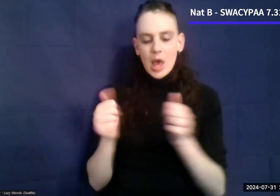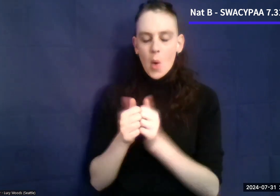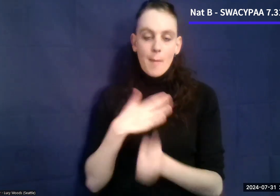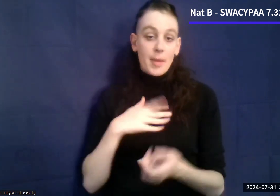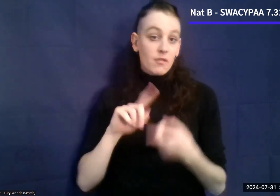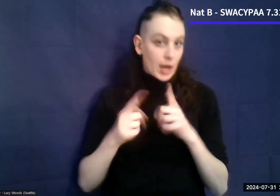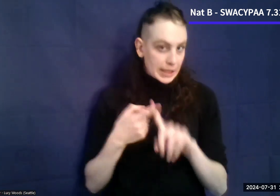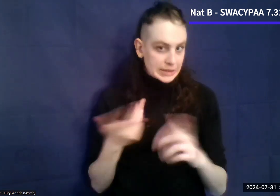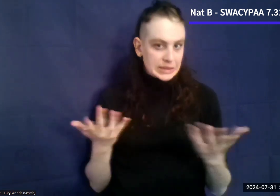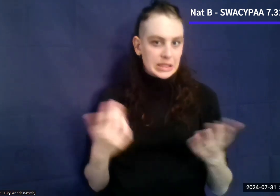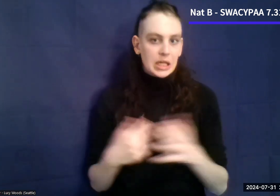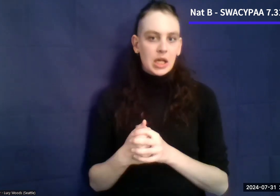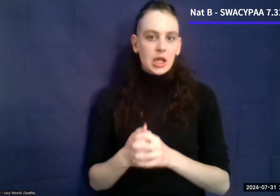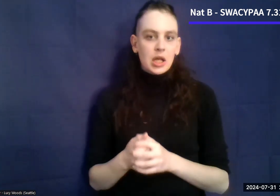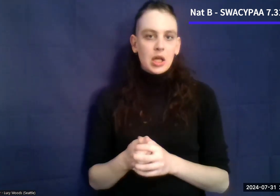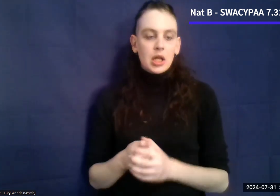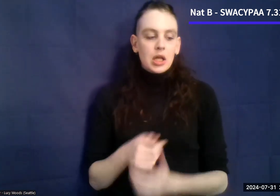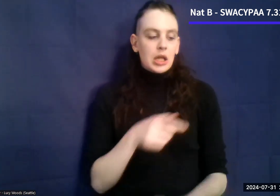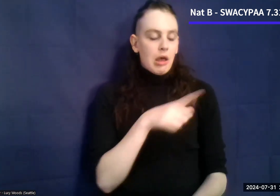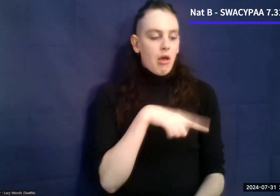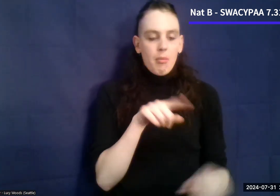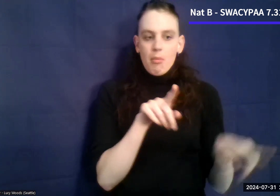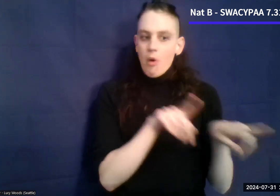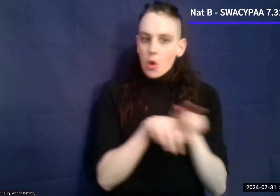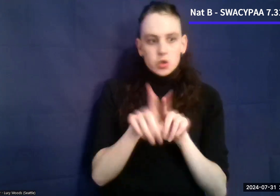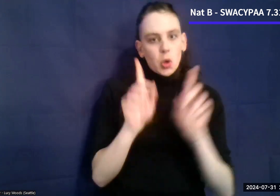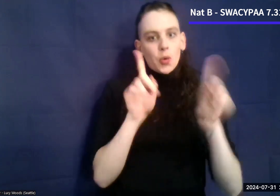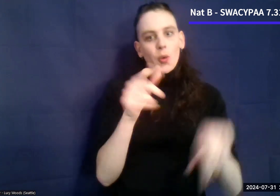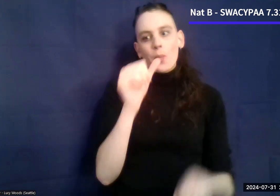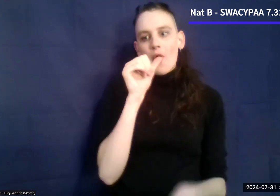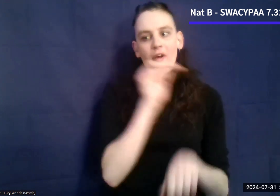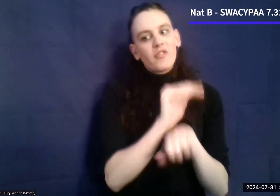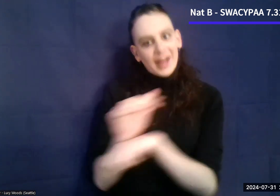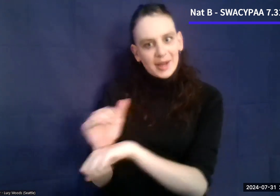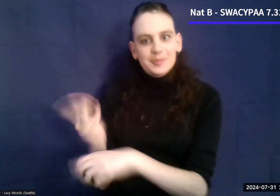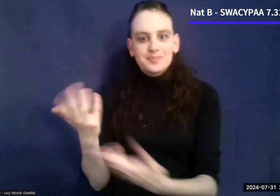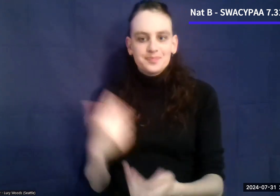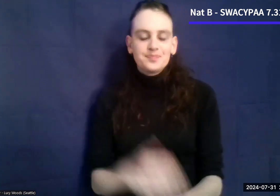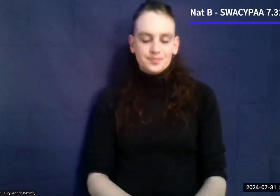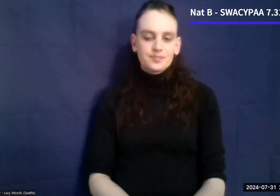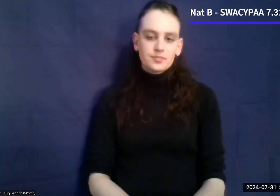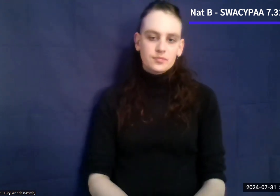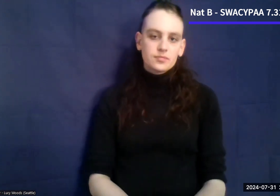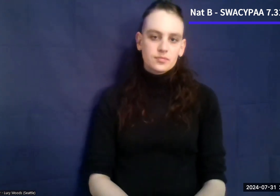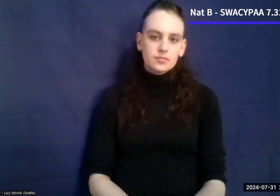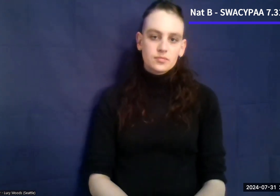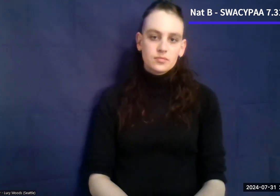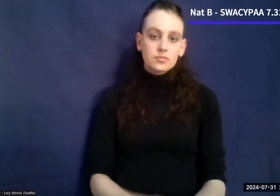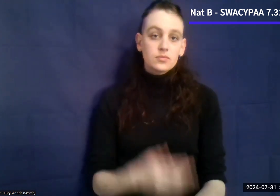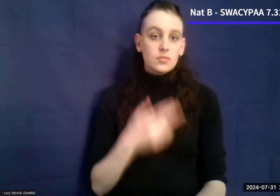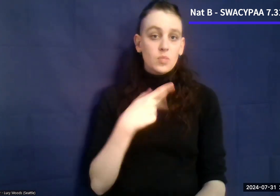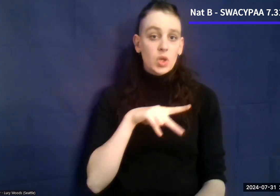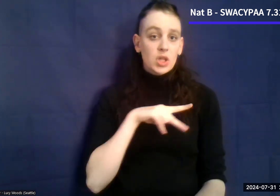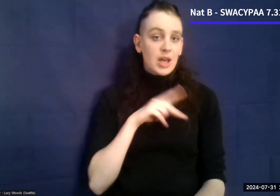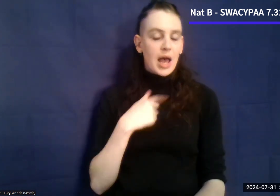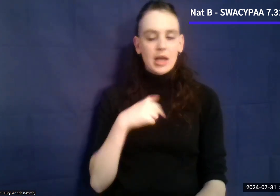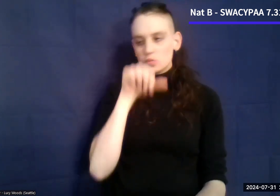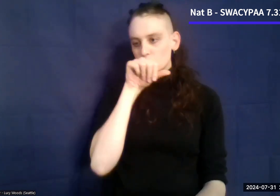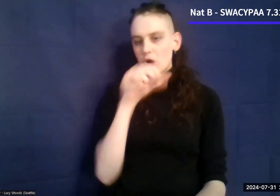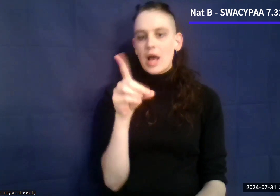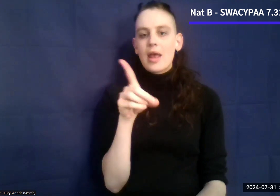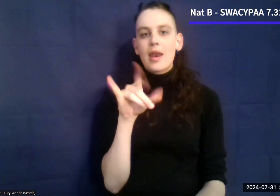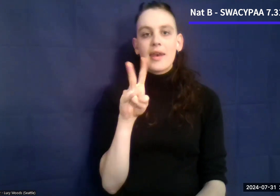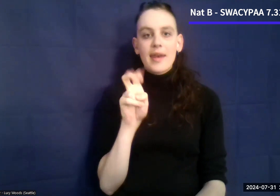friends who also went to the bar every single night. Um, and for me, like I personally love a dive bar. I love a